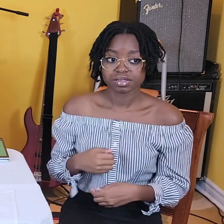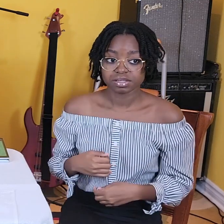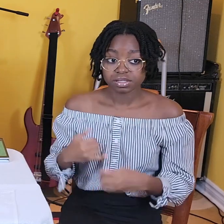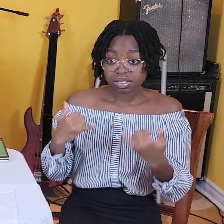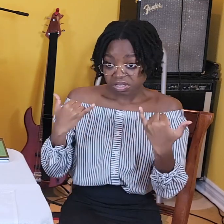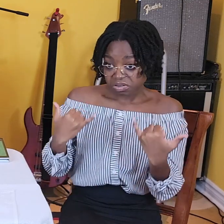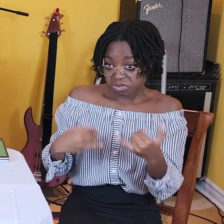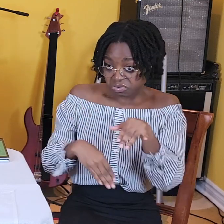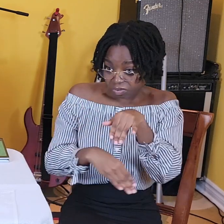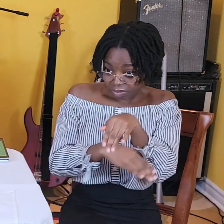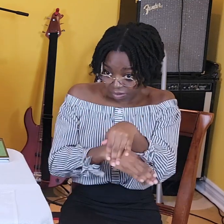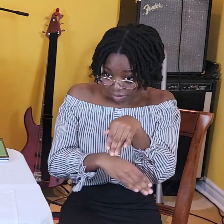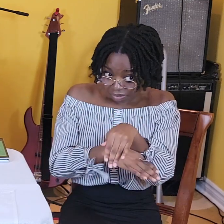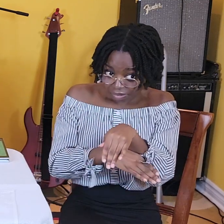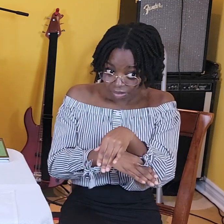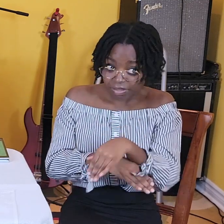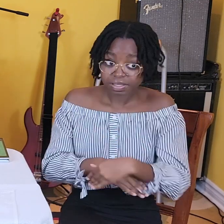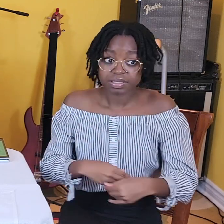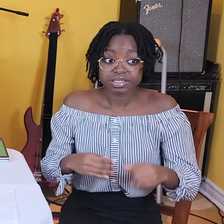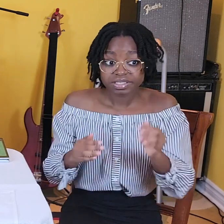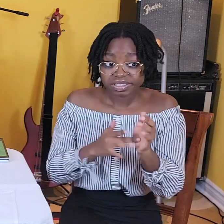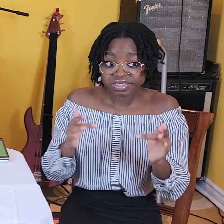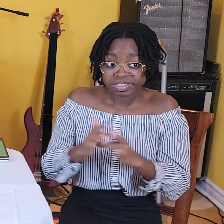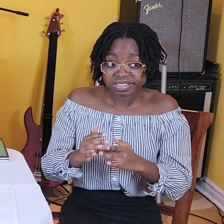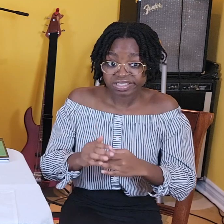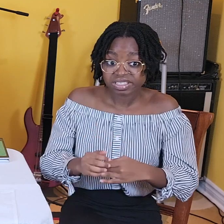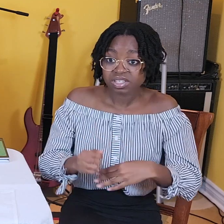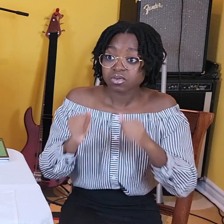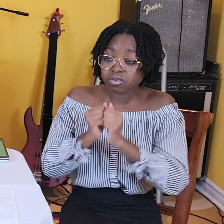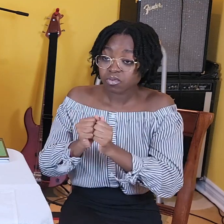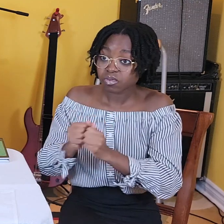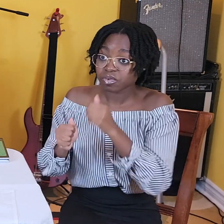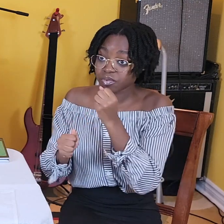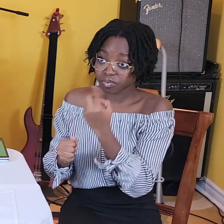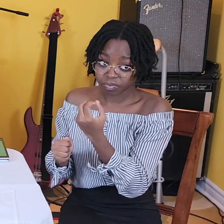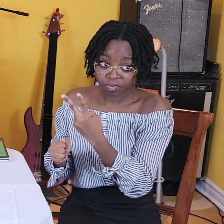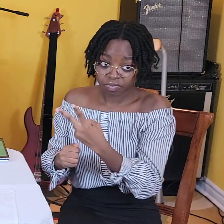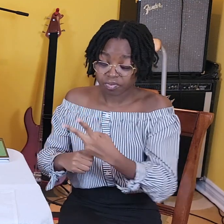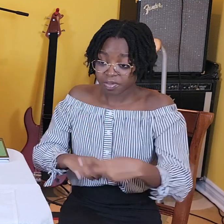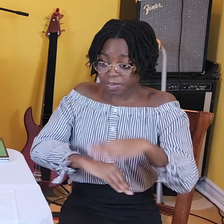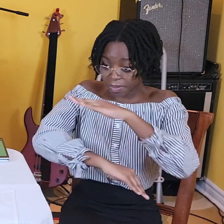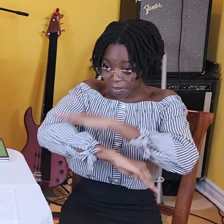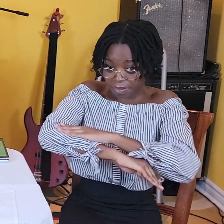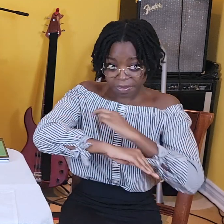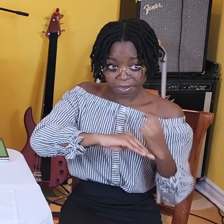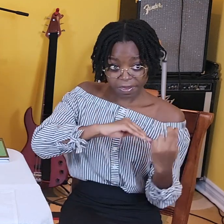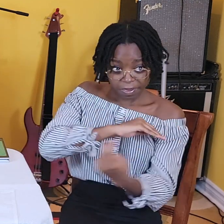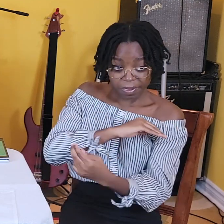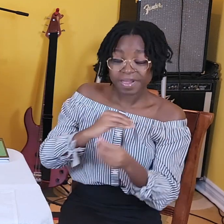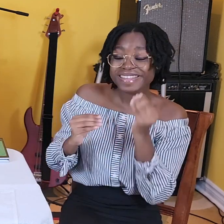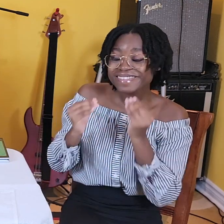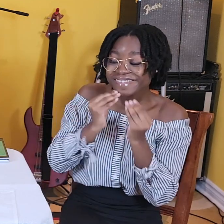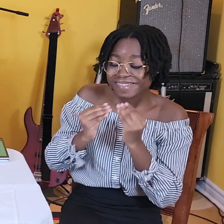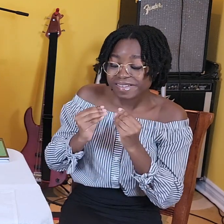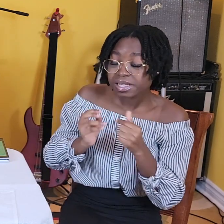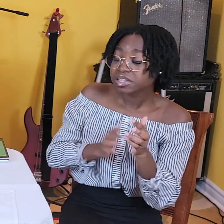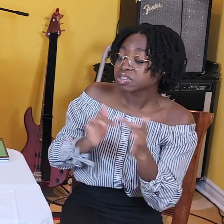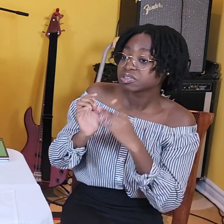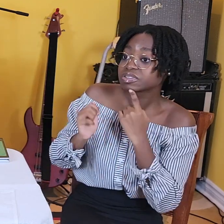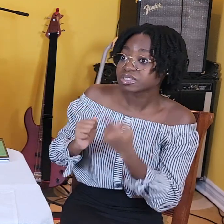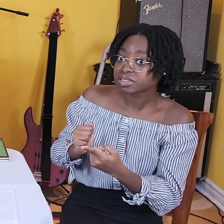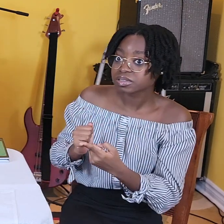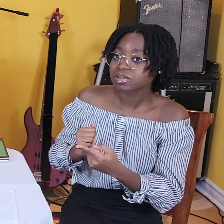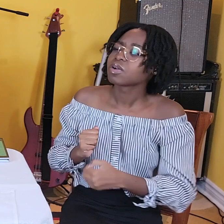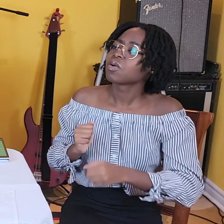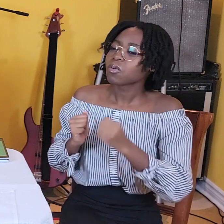had come, he sat down with the 12. Now as they were eating, he said, 'Assuredly, I say to you, one of you will betray